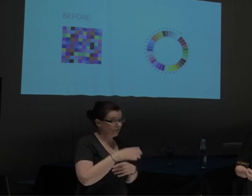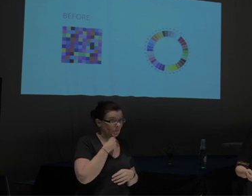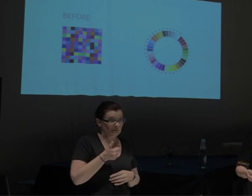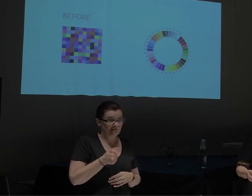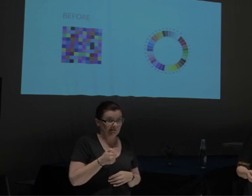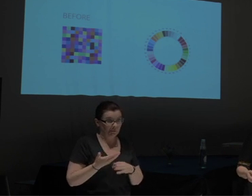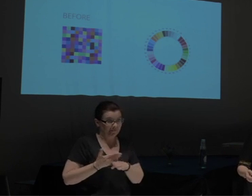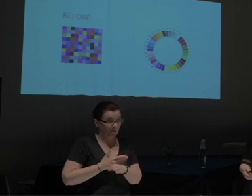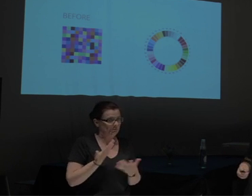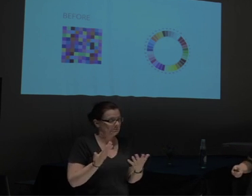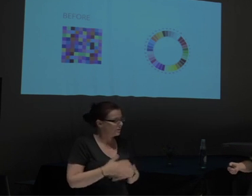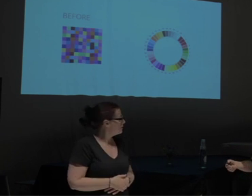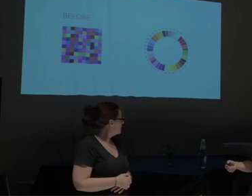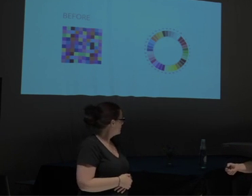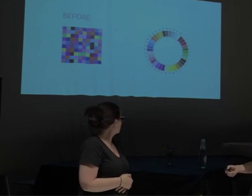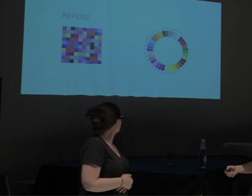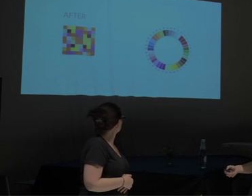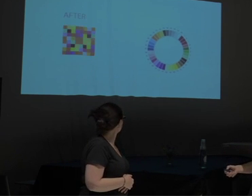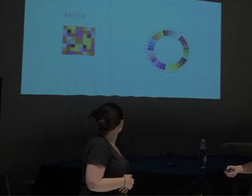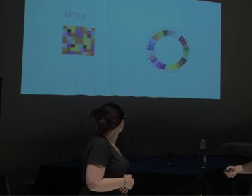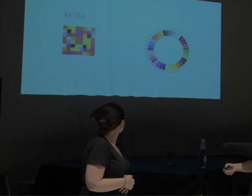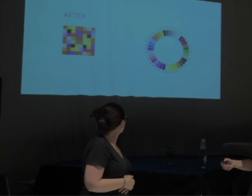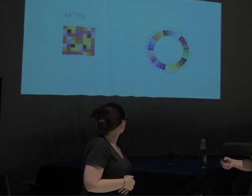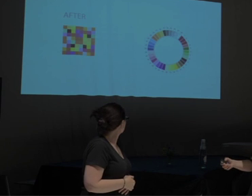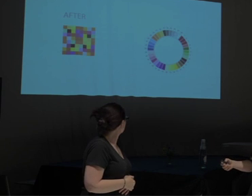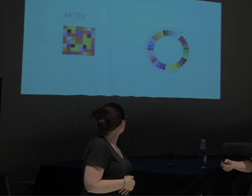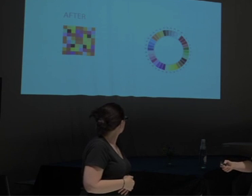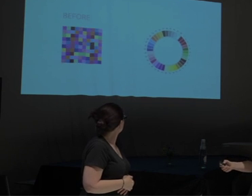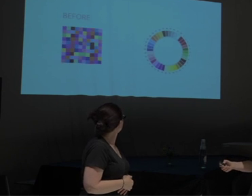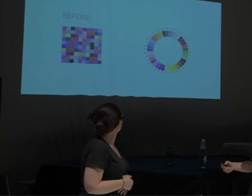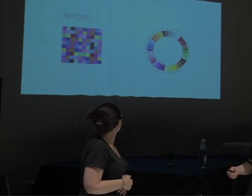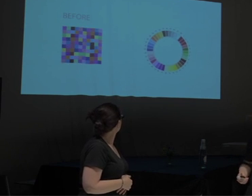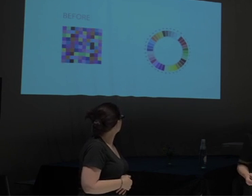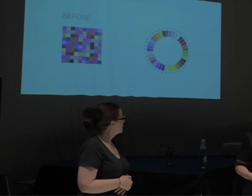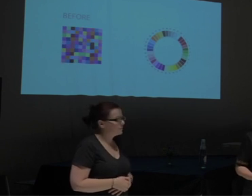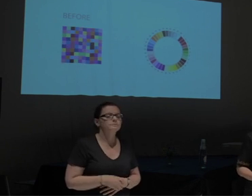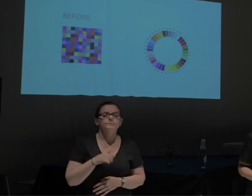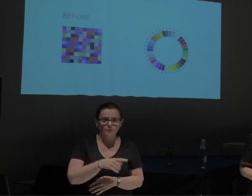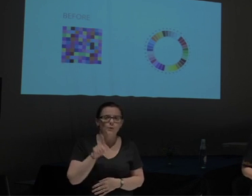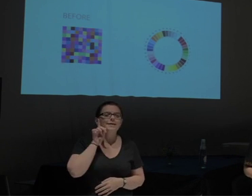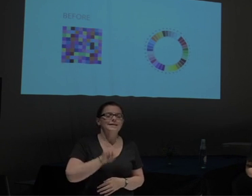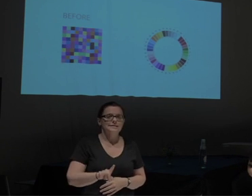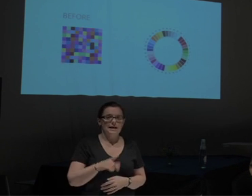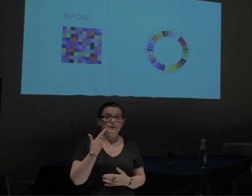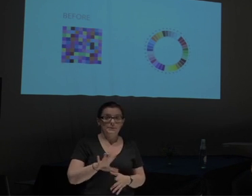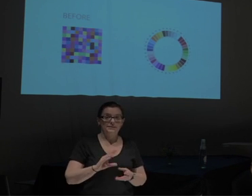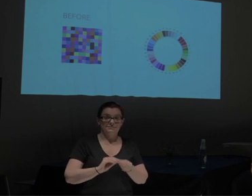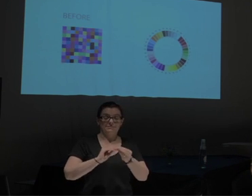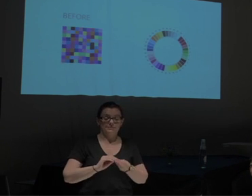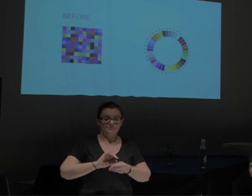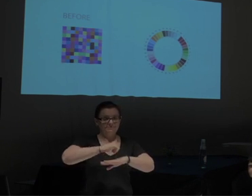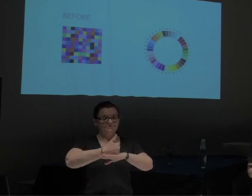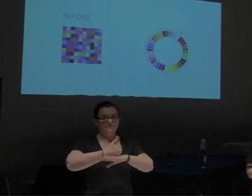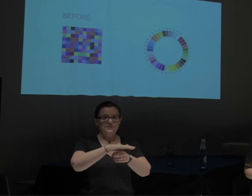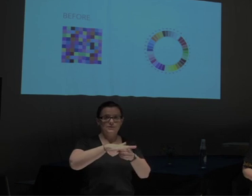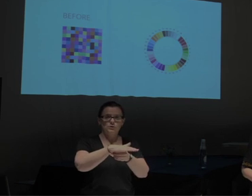before, so... Just click the arrow. Okay, so this, yesterday we recreated the situation of